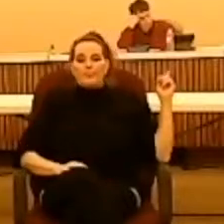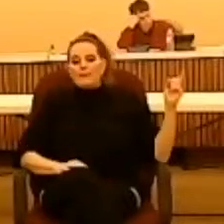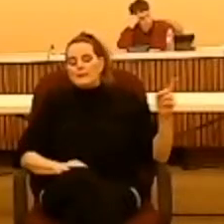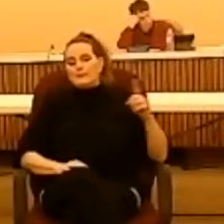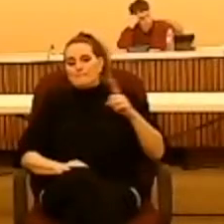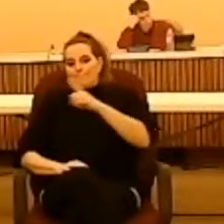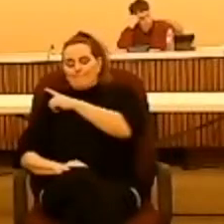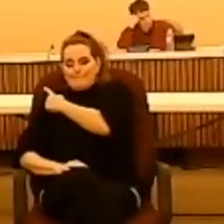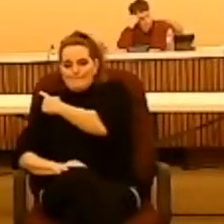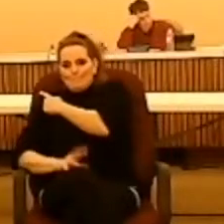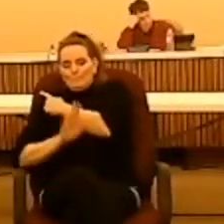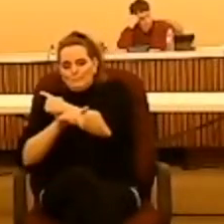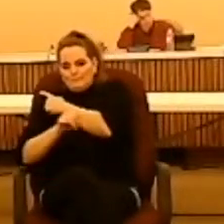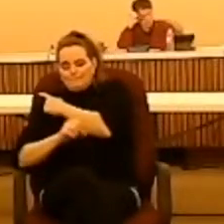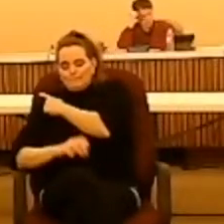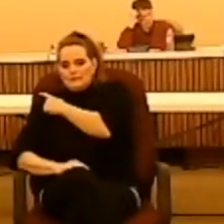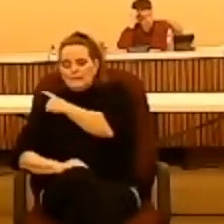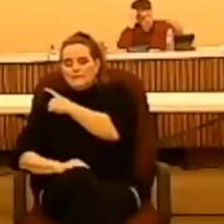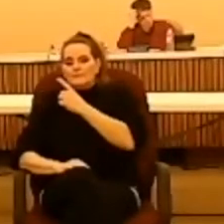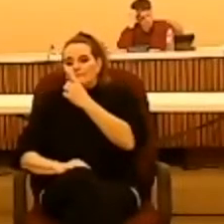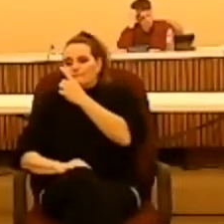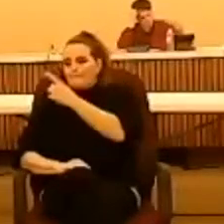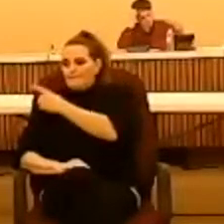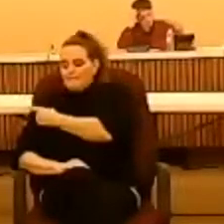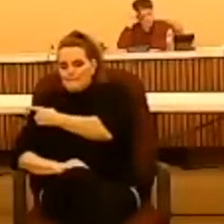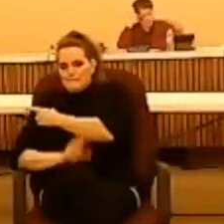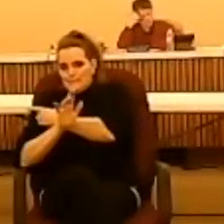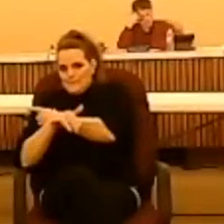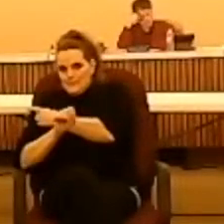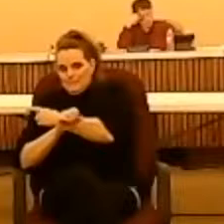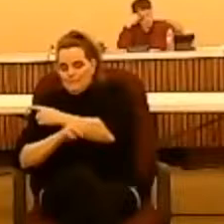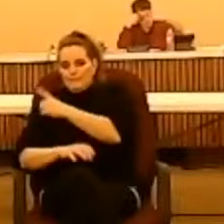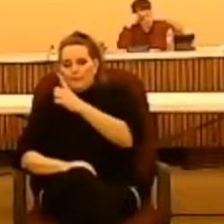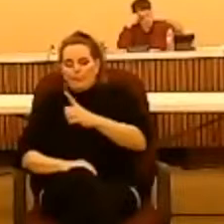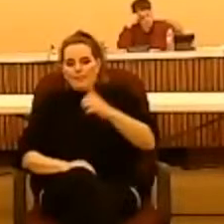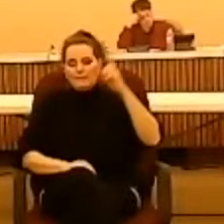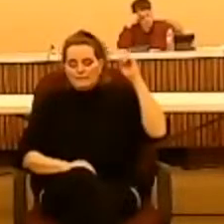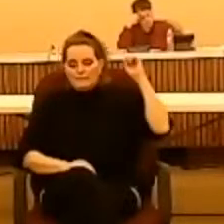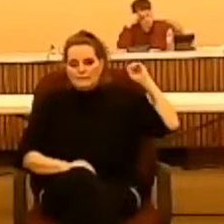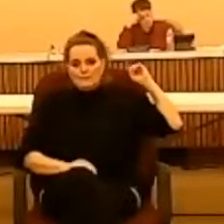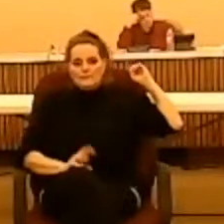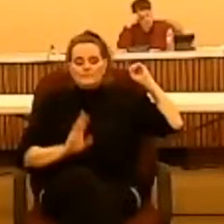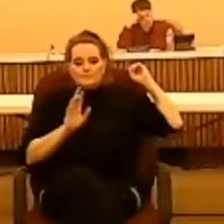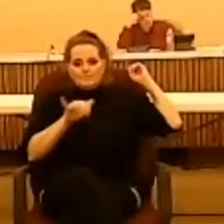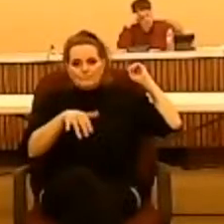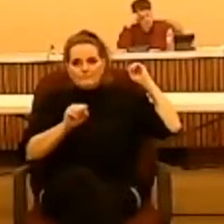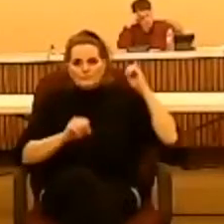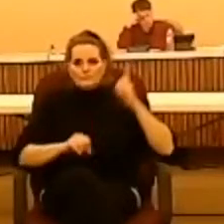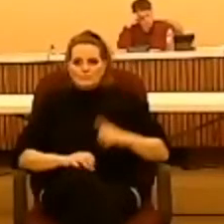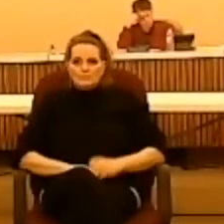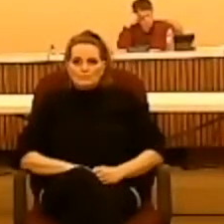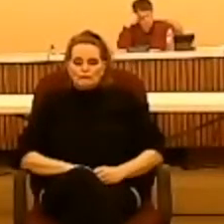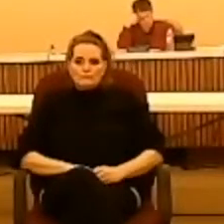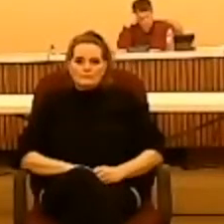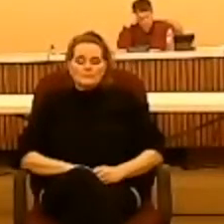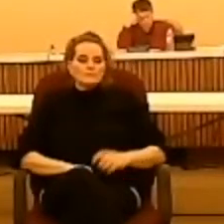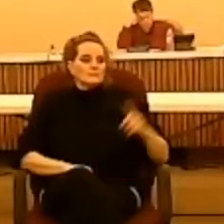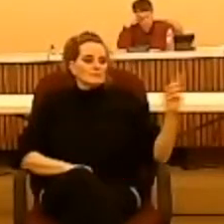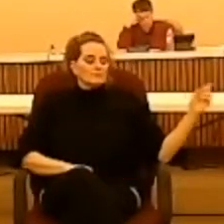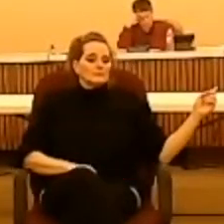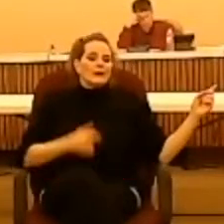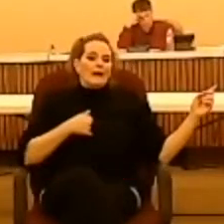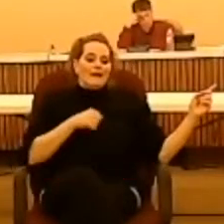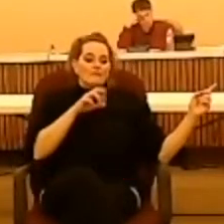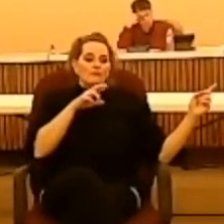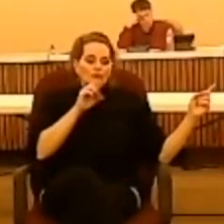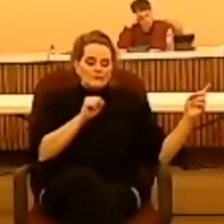Councilmember Safranek, Aye. Councilmember Bolzner, Aye. Supervisor Schultz. Aye. Supervisor Schultz,